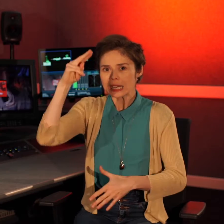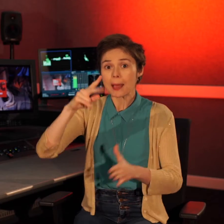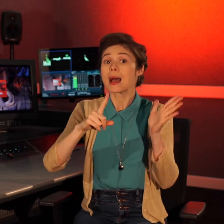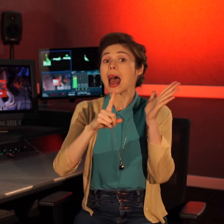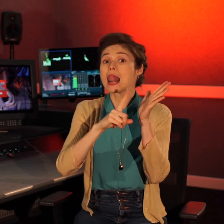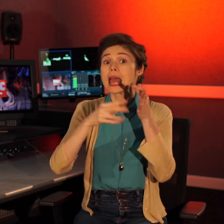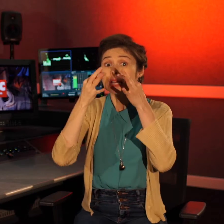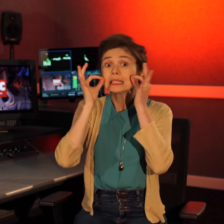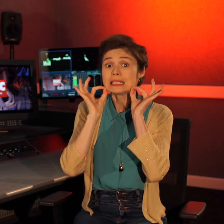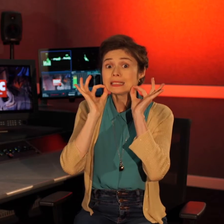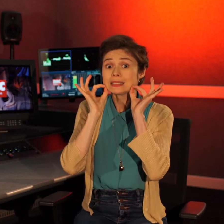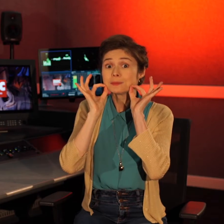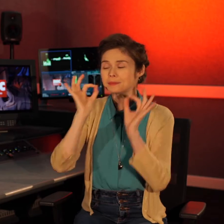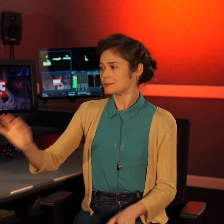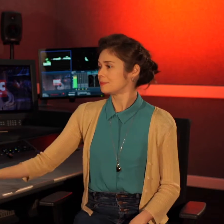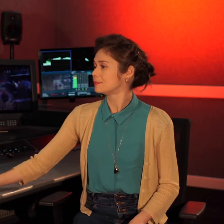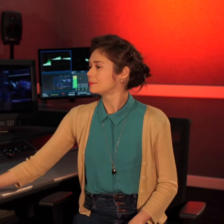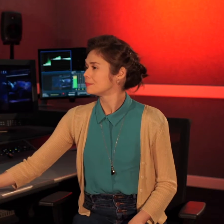Laertes, and here's his sign name.